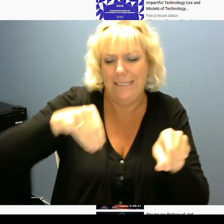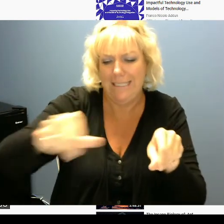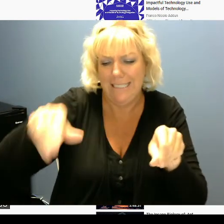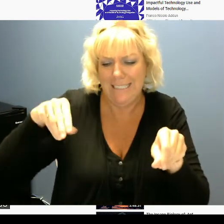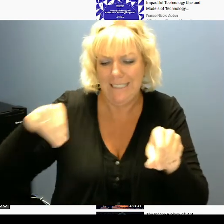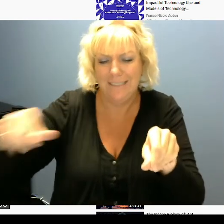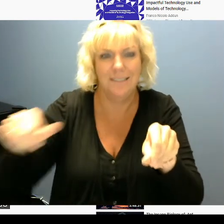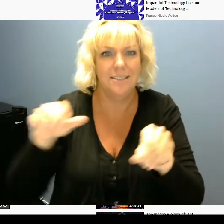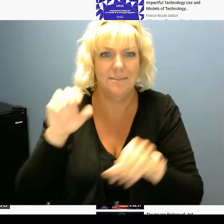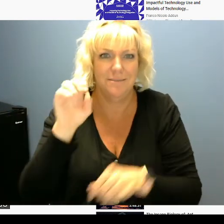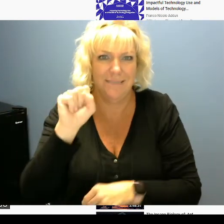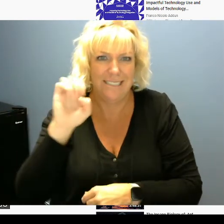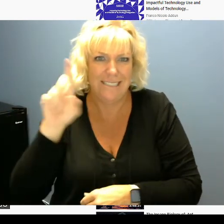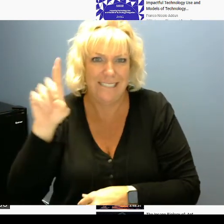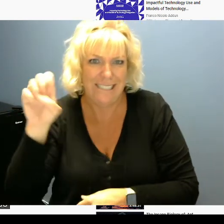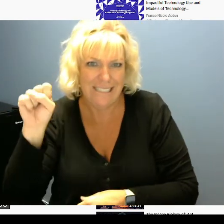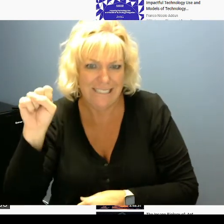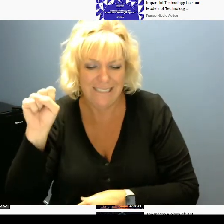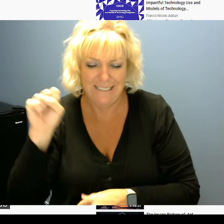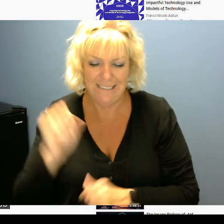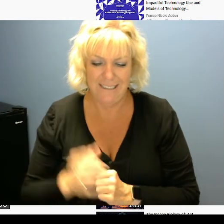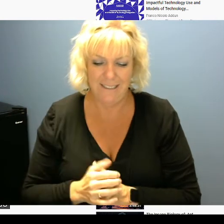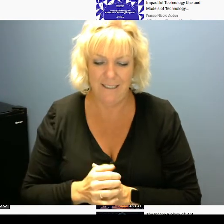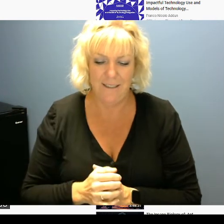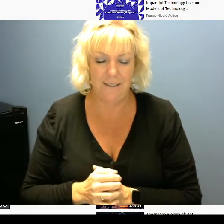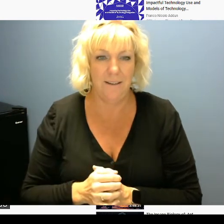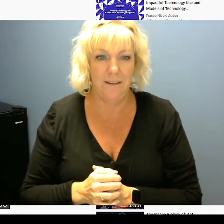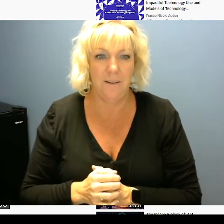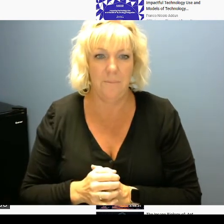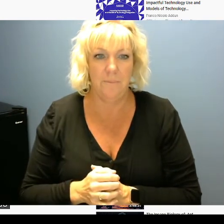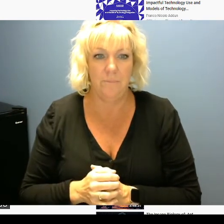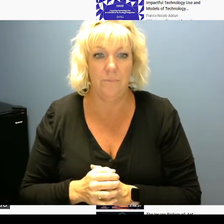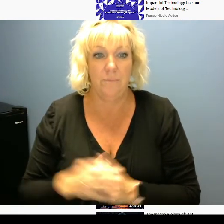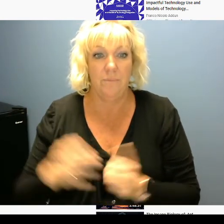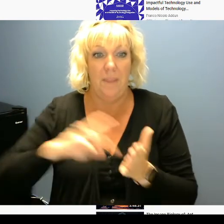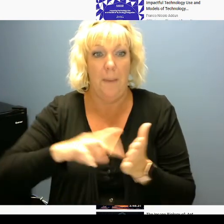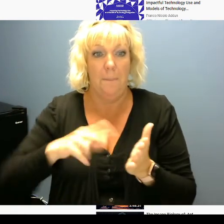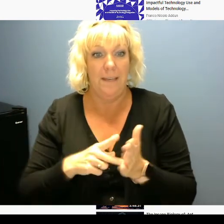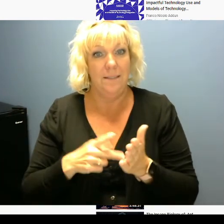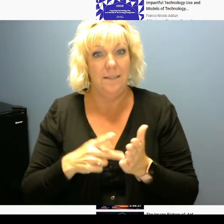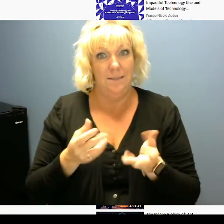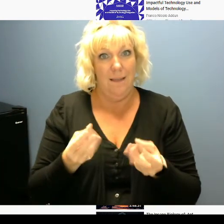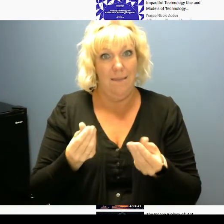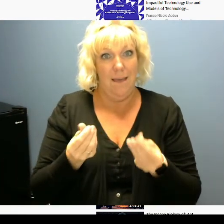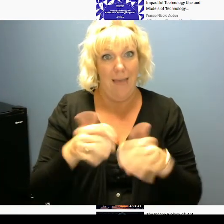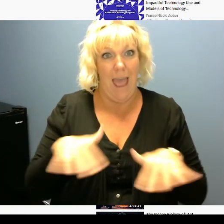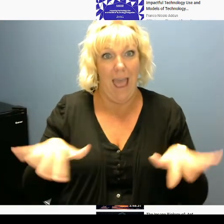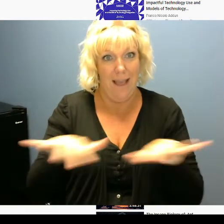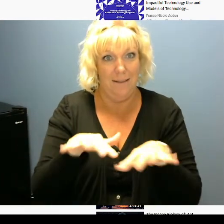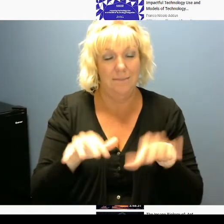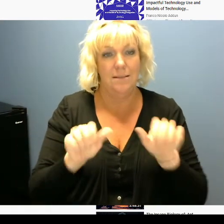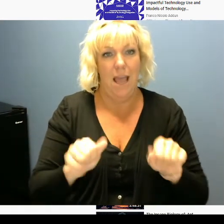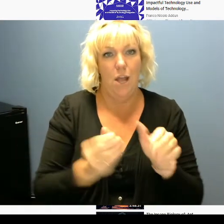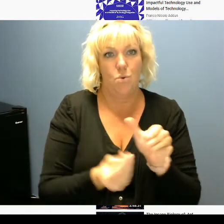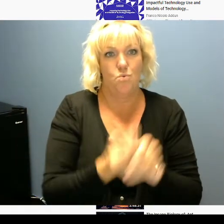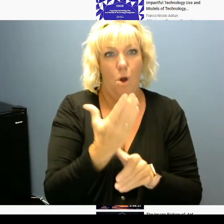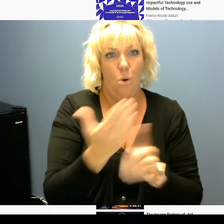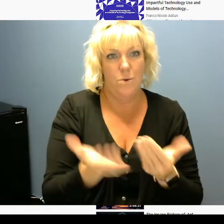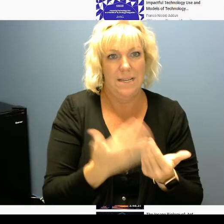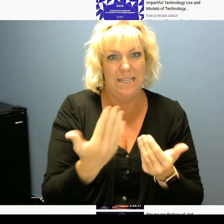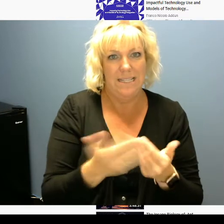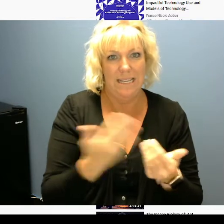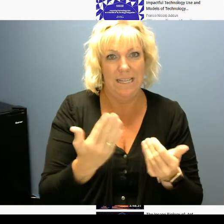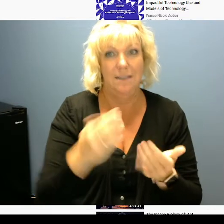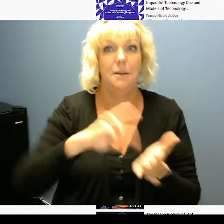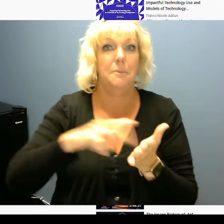what you're saying there about the fertility of the land and also the fertility of the women, right? You're suggesting that